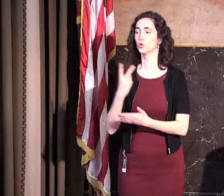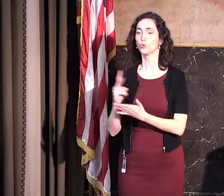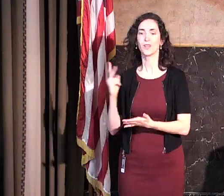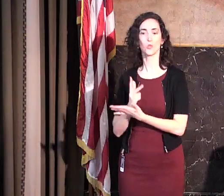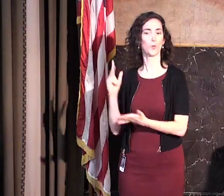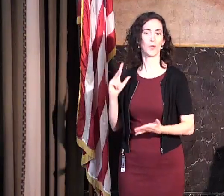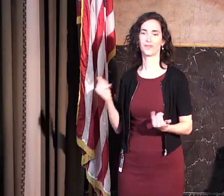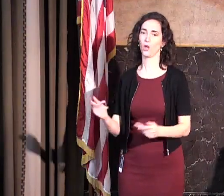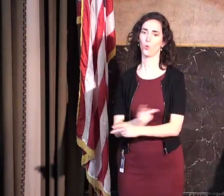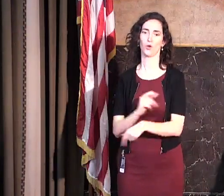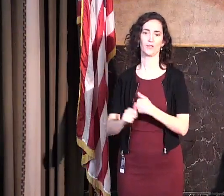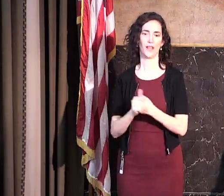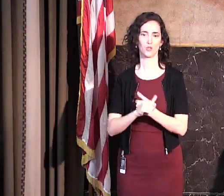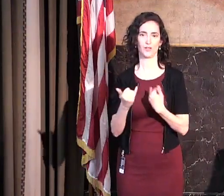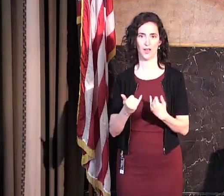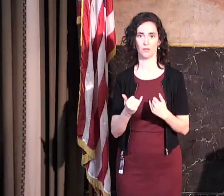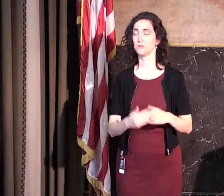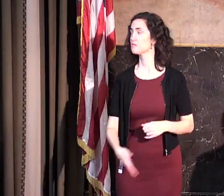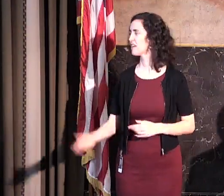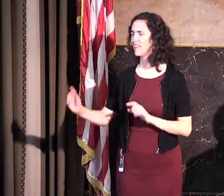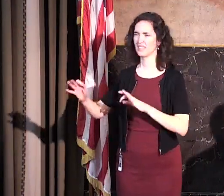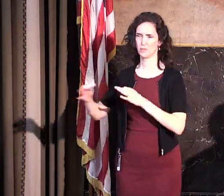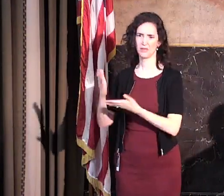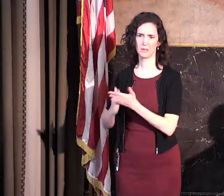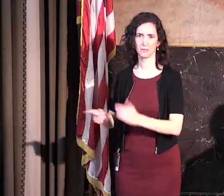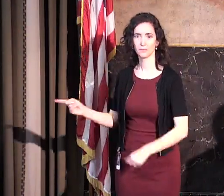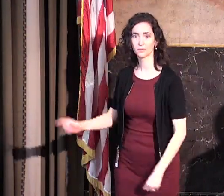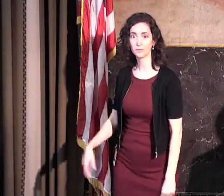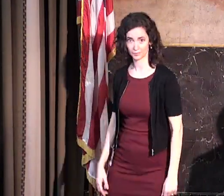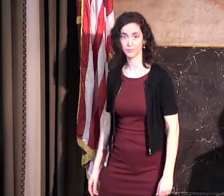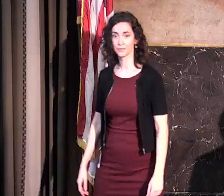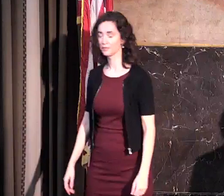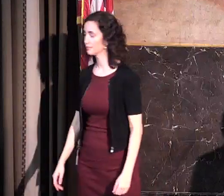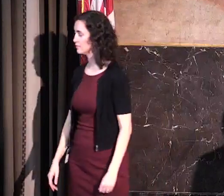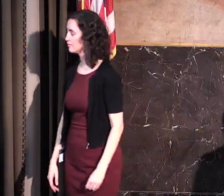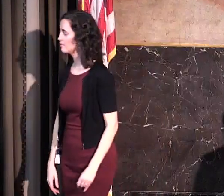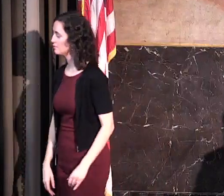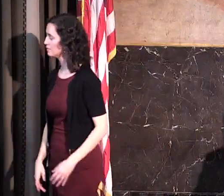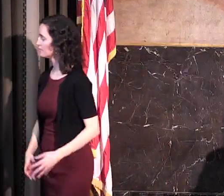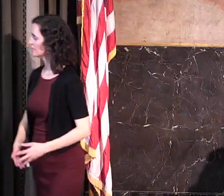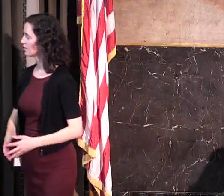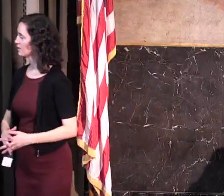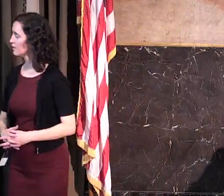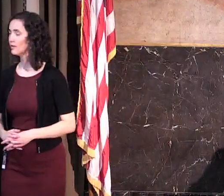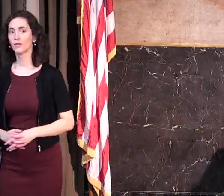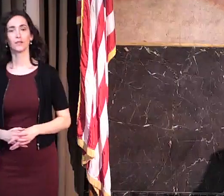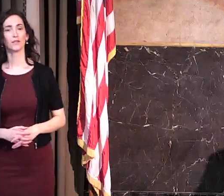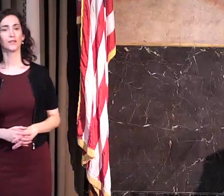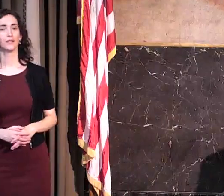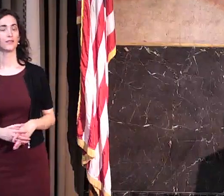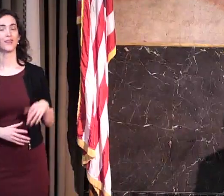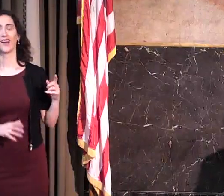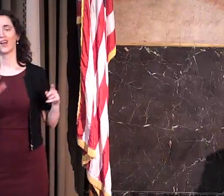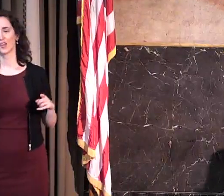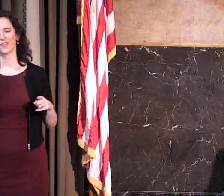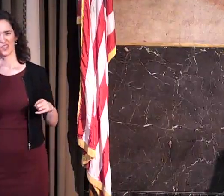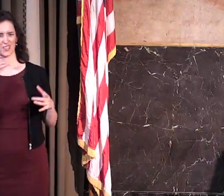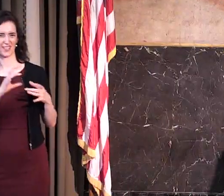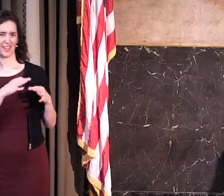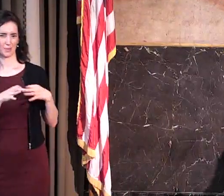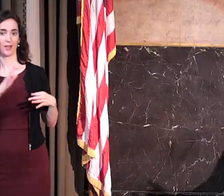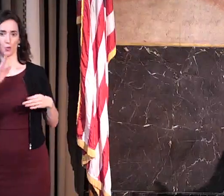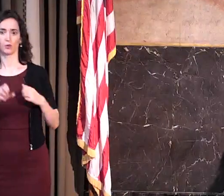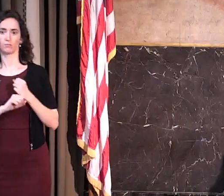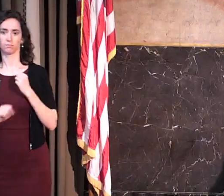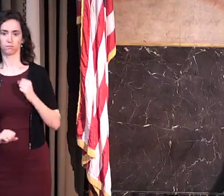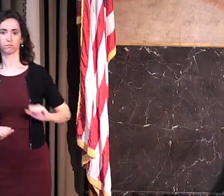ago. Let me go through some data real quick. The governor warned you it was going to be a lot of data, so I'll go quick through this. It's been a while